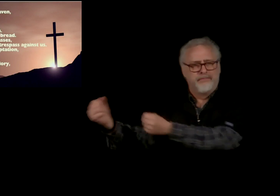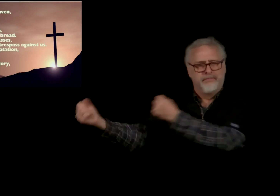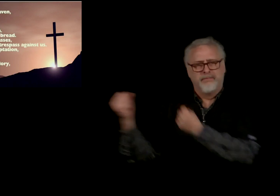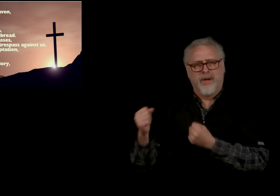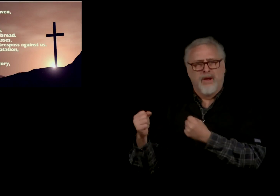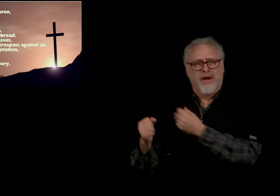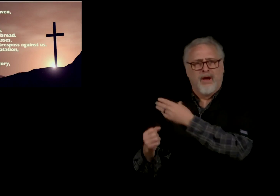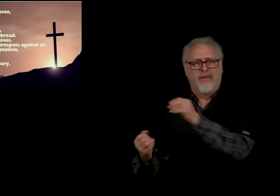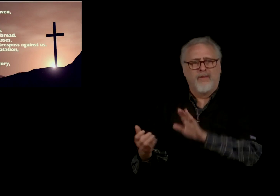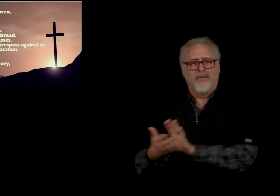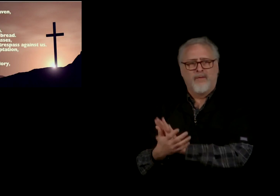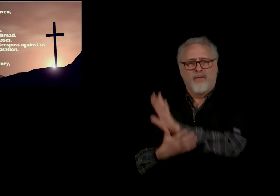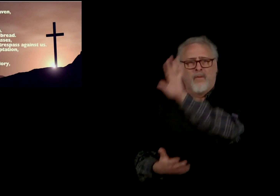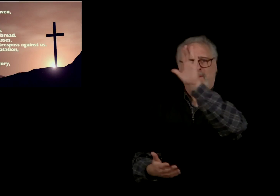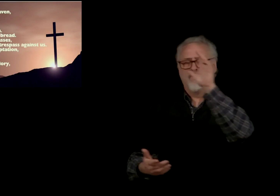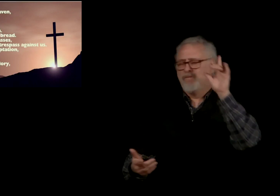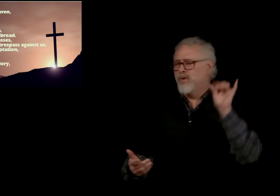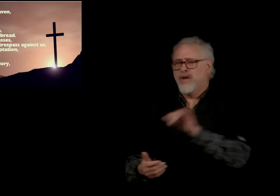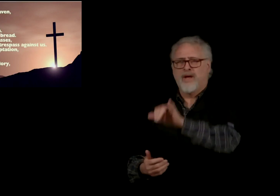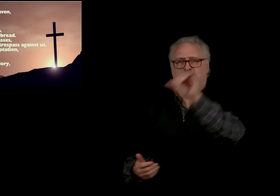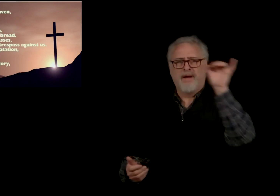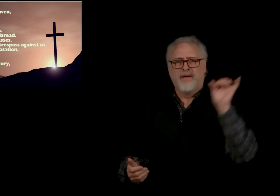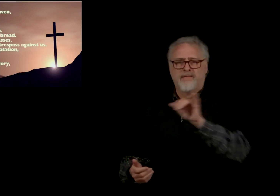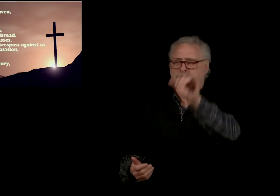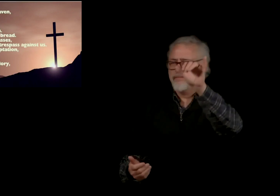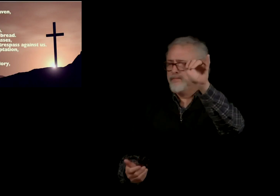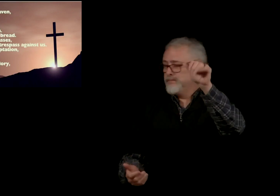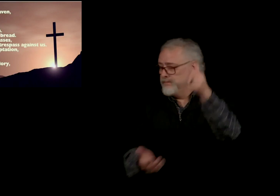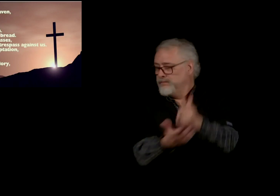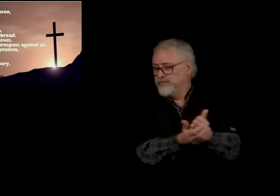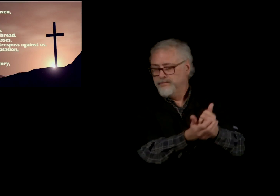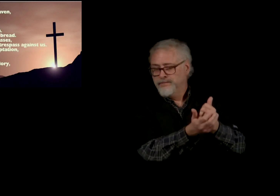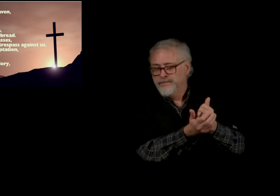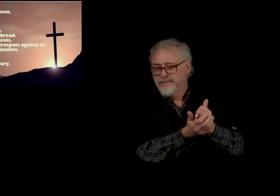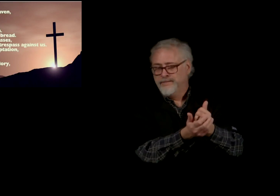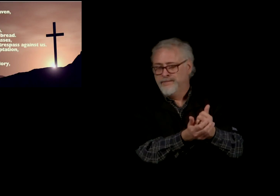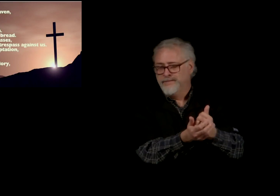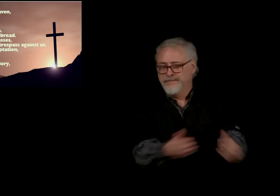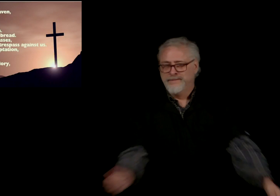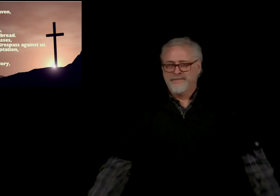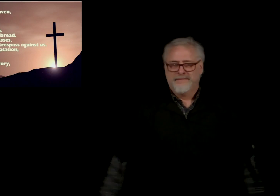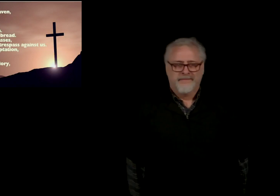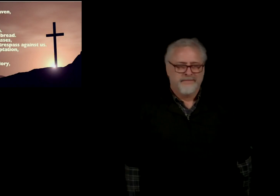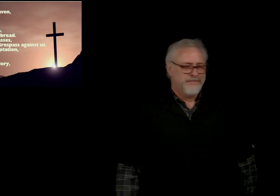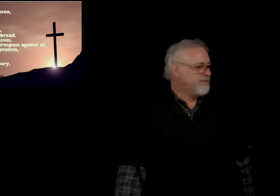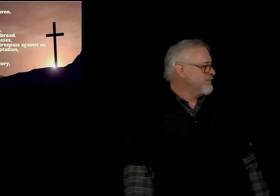and the power and the glory forever and ever. Amen.